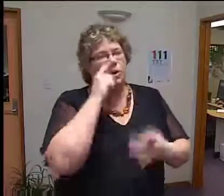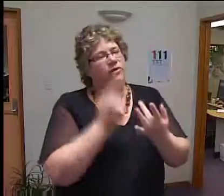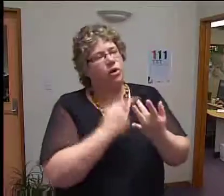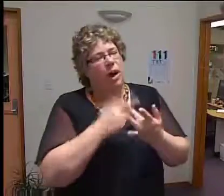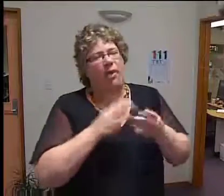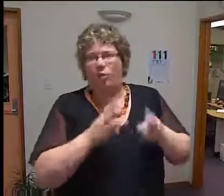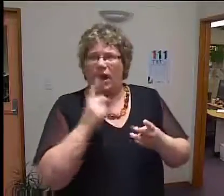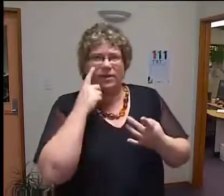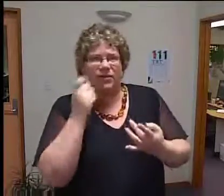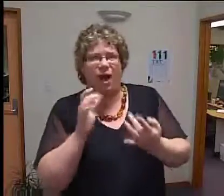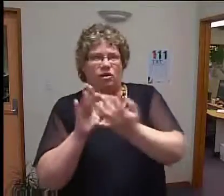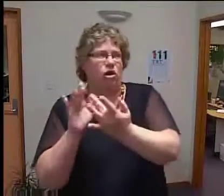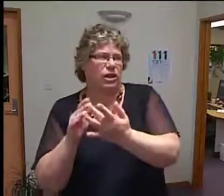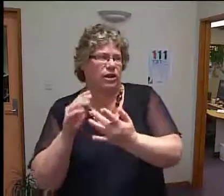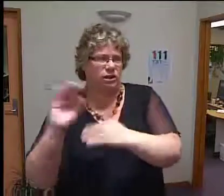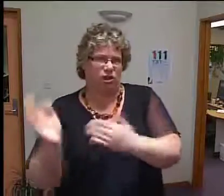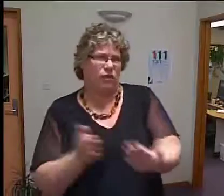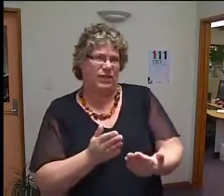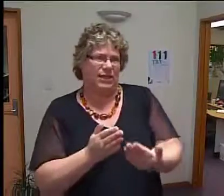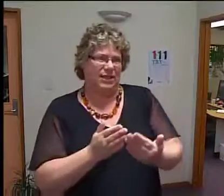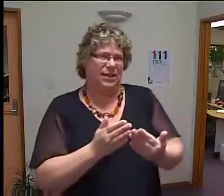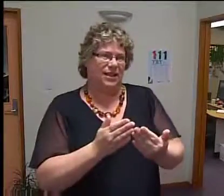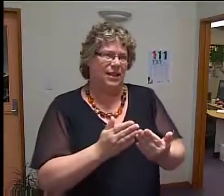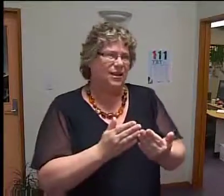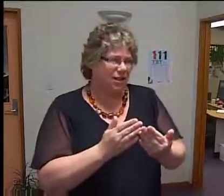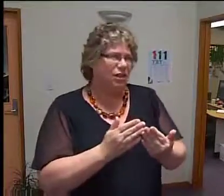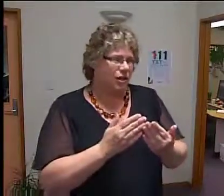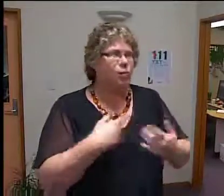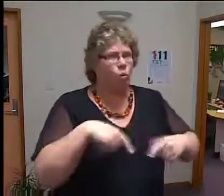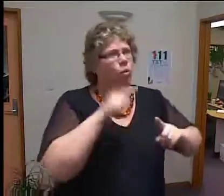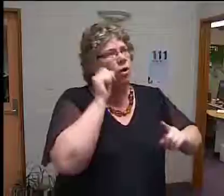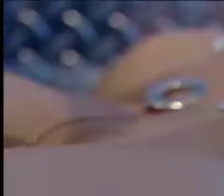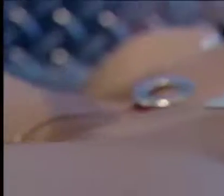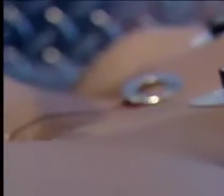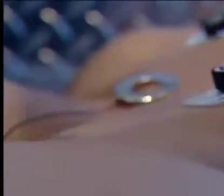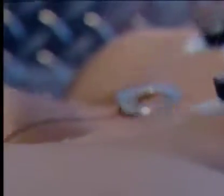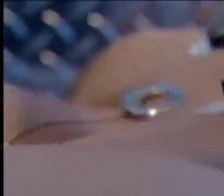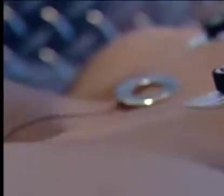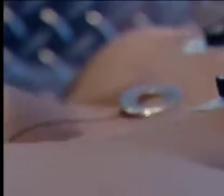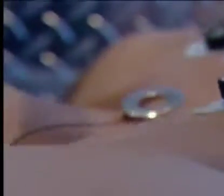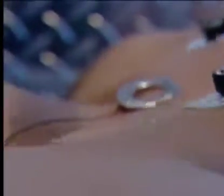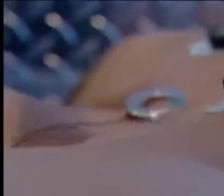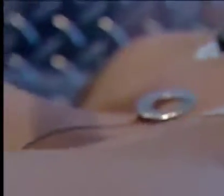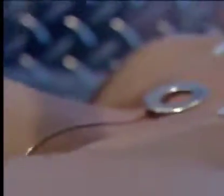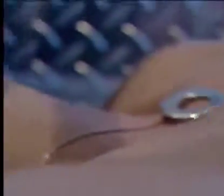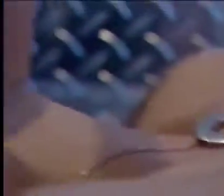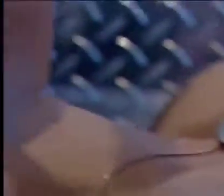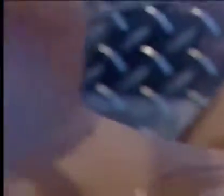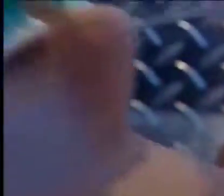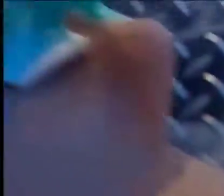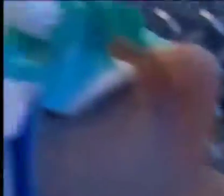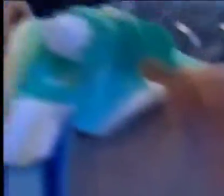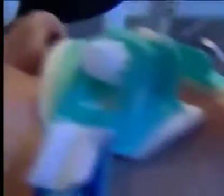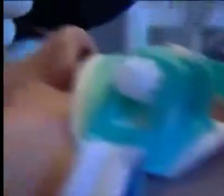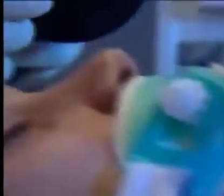within 2 minutes, then you have to contact the service in another way. The Minister says one thing the review will do is to ensure